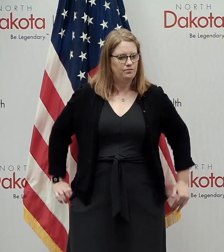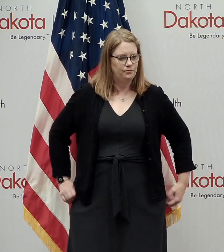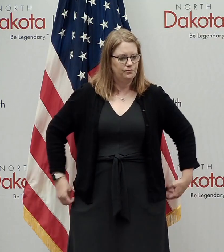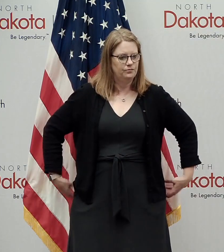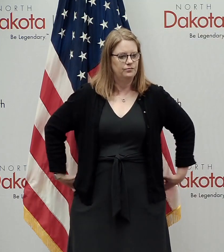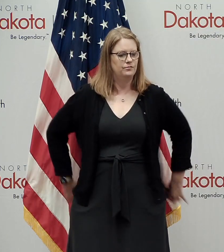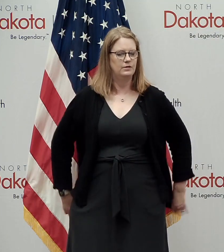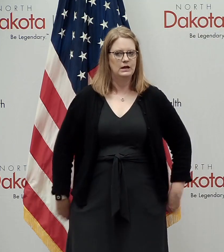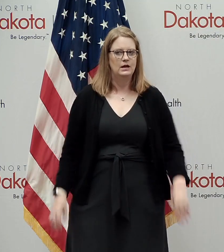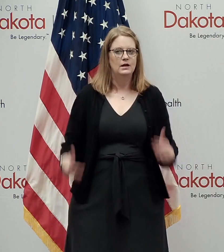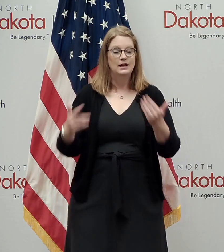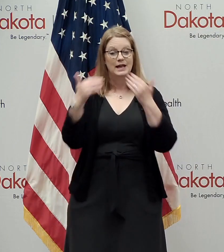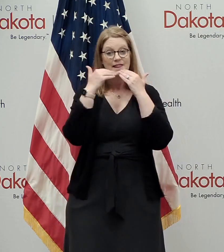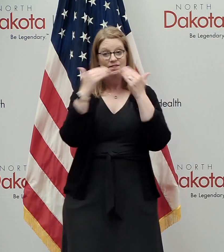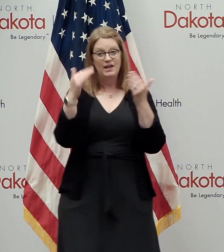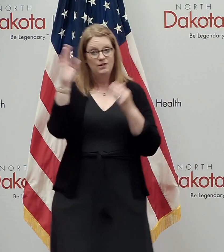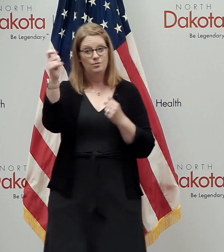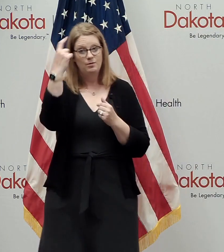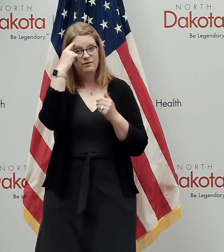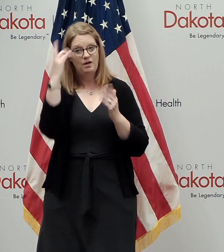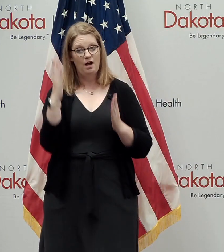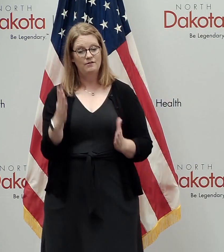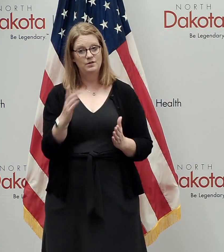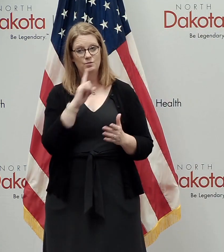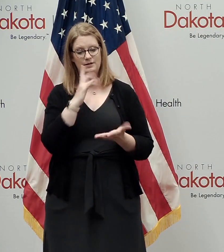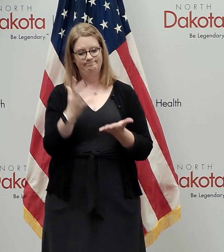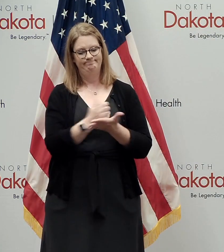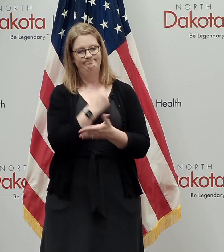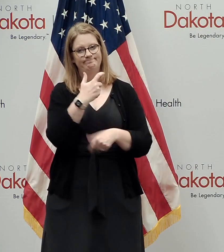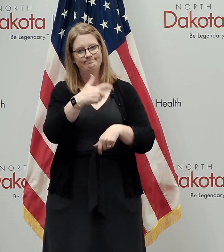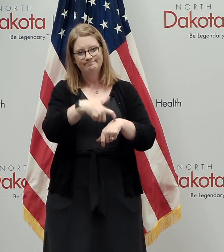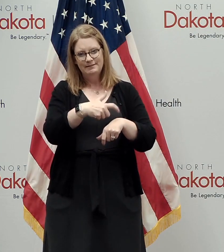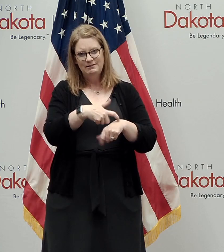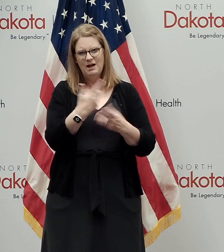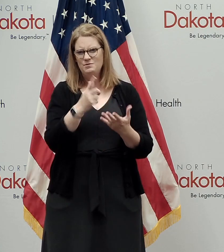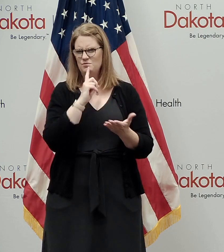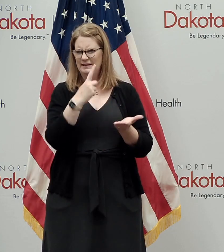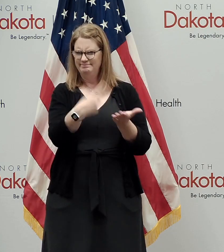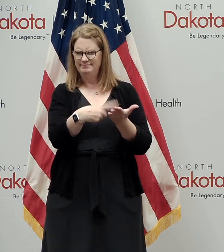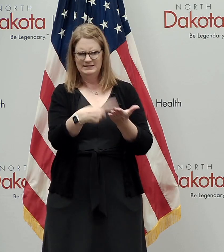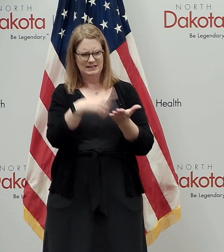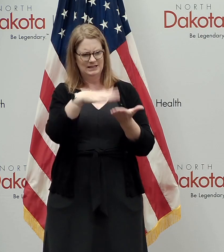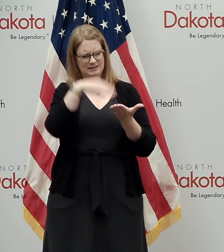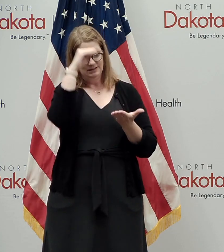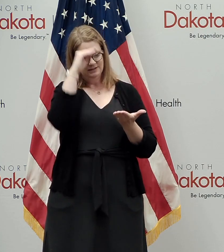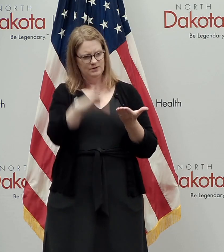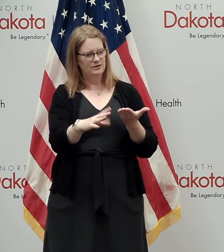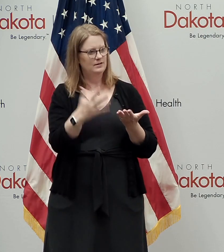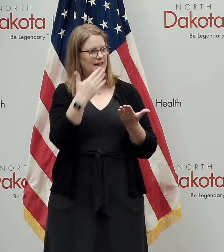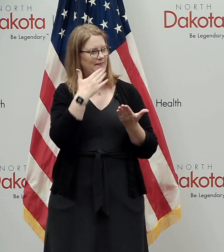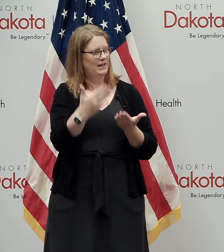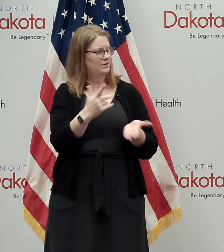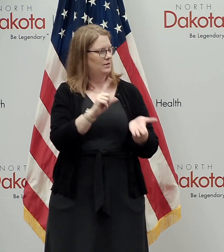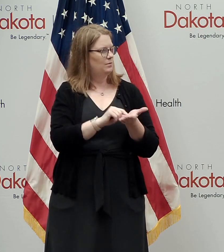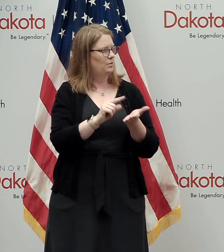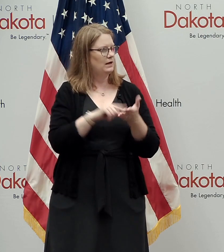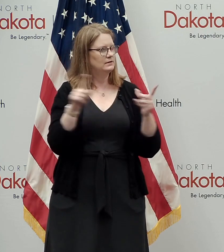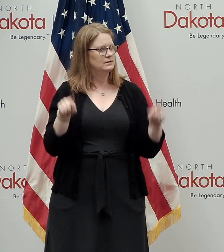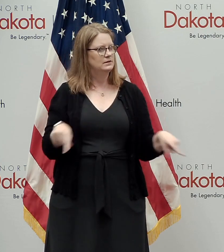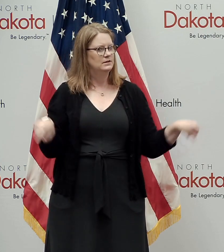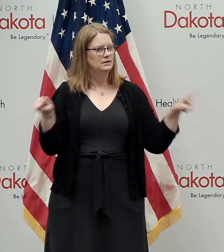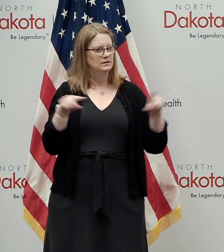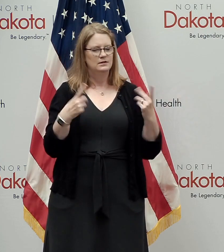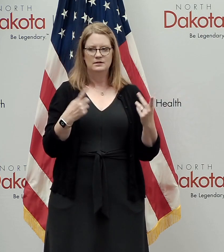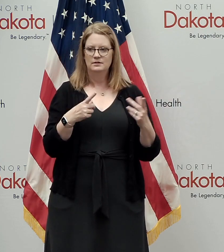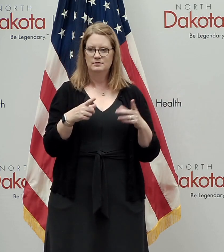Well, thank you again, Governor, for taking this time to talk about students. And thank you for the press for being here. I know you're on the front line